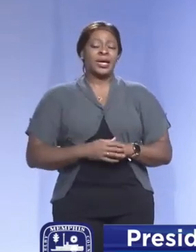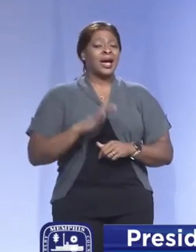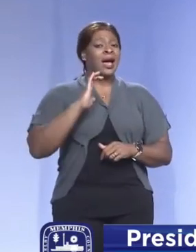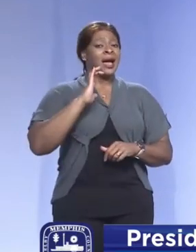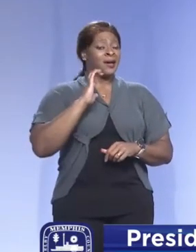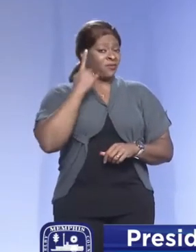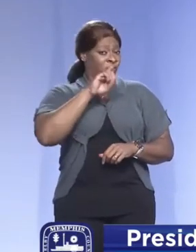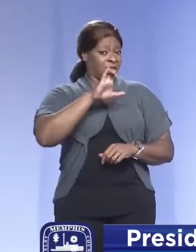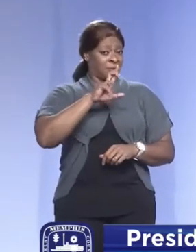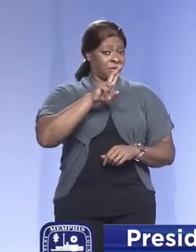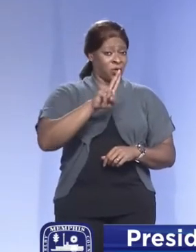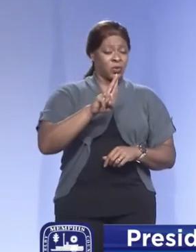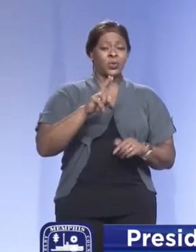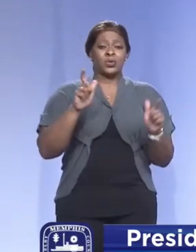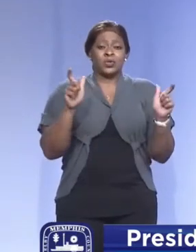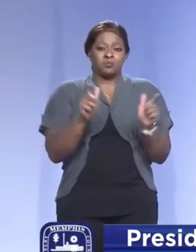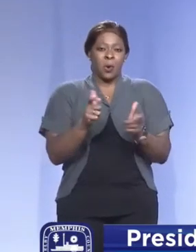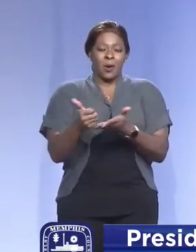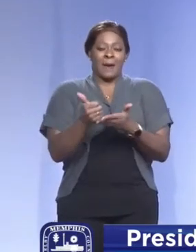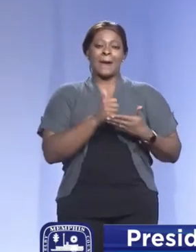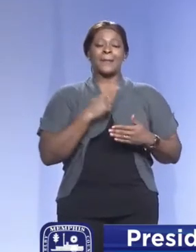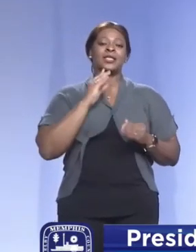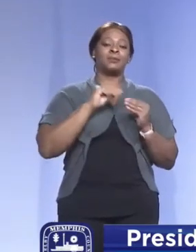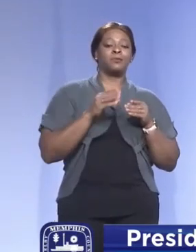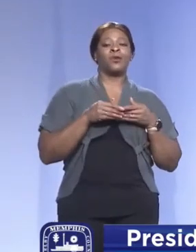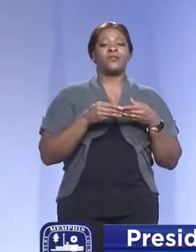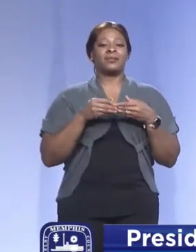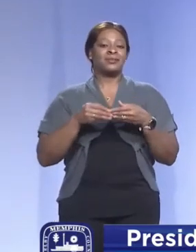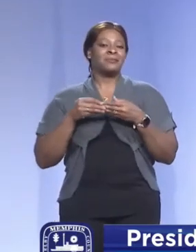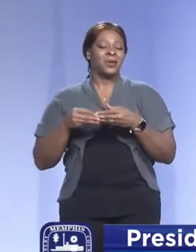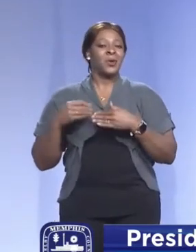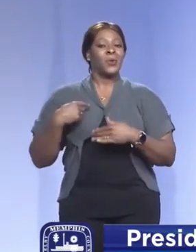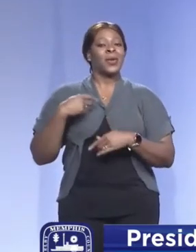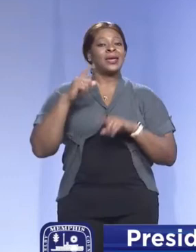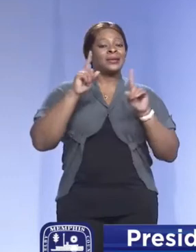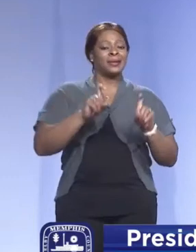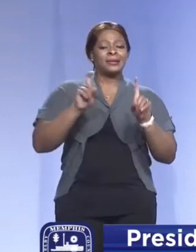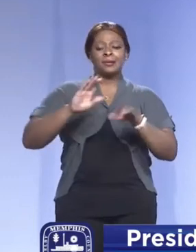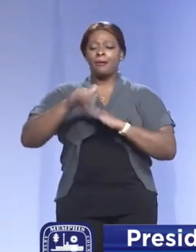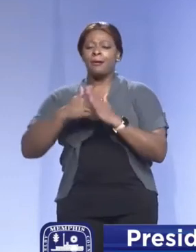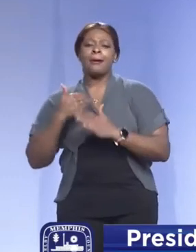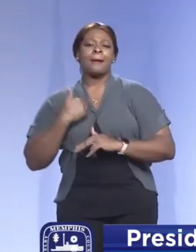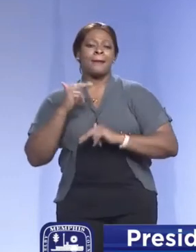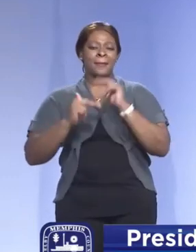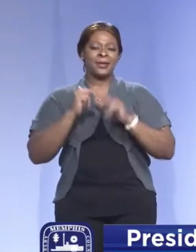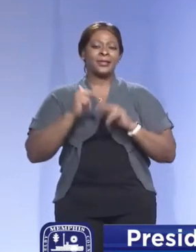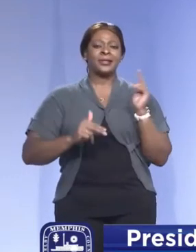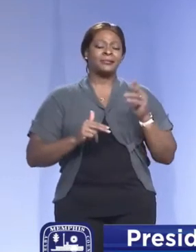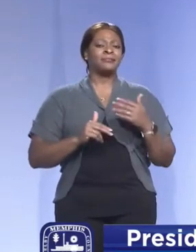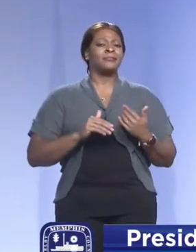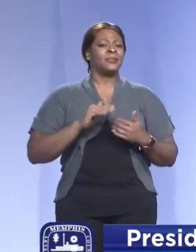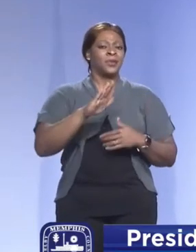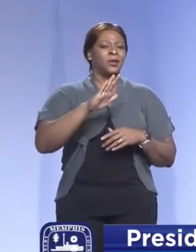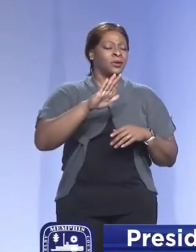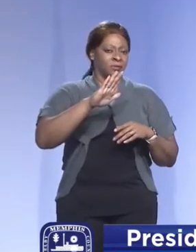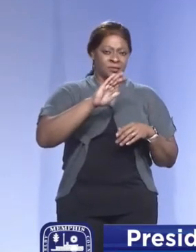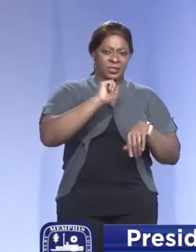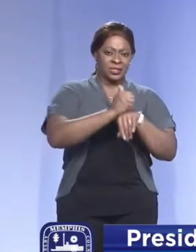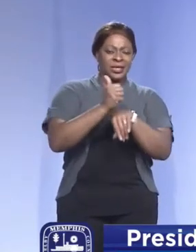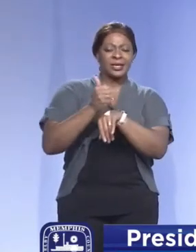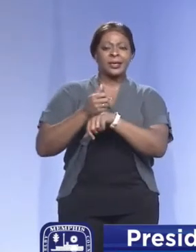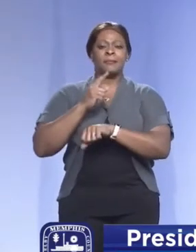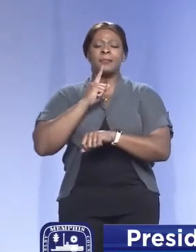CBU, being small has helped us be nimble. We have tested all of our buildings and replaced air filters to allow for